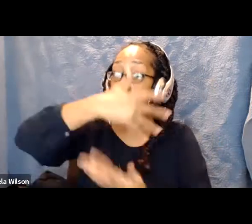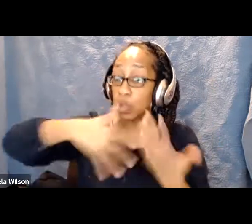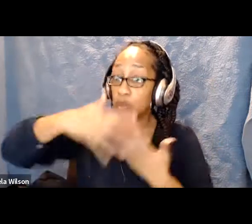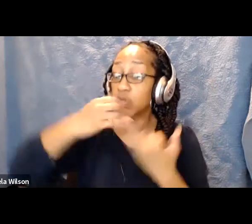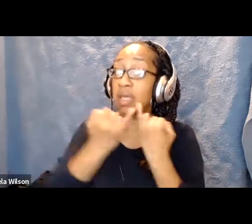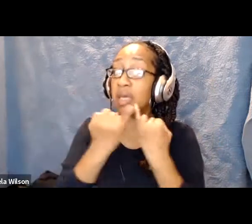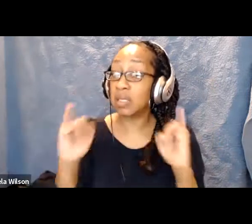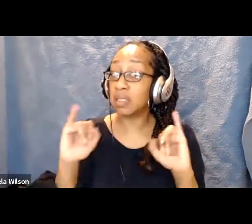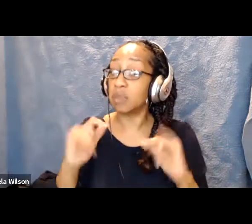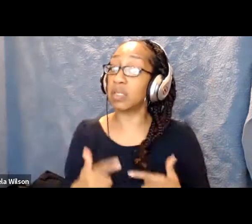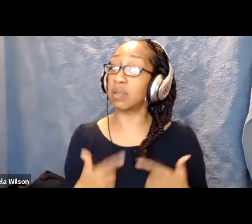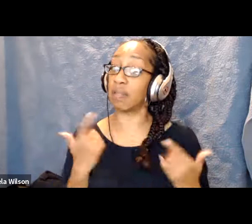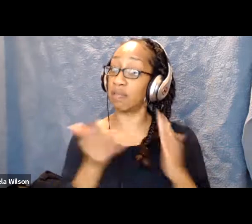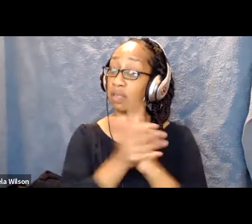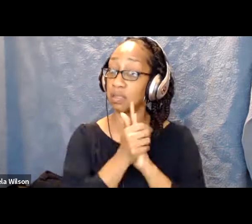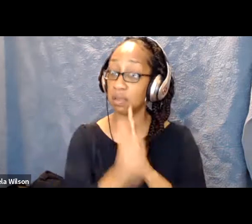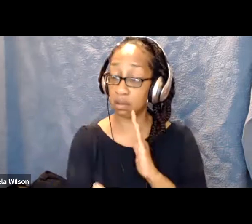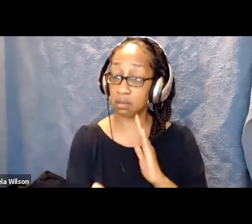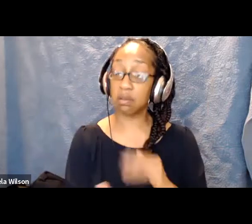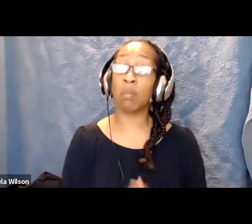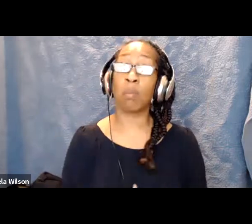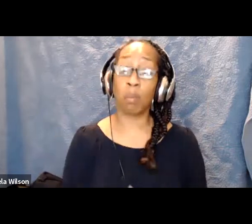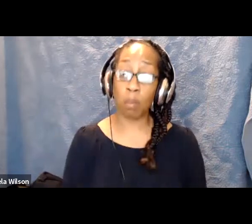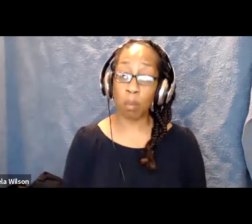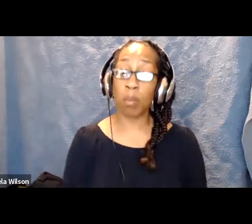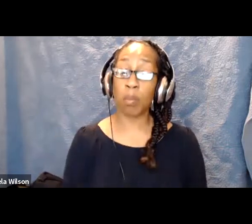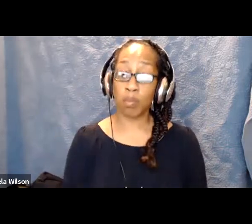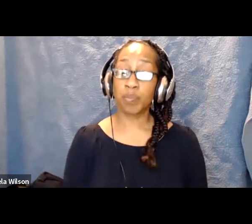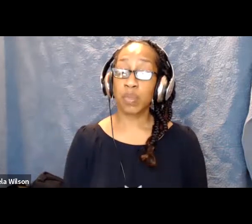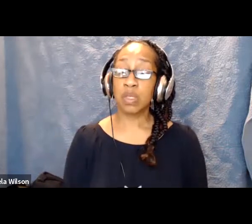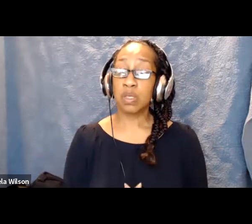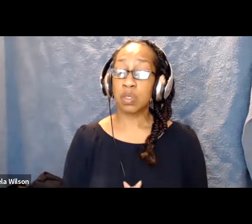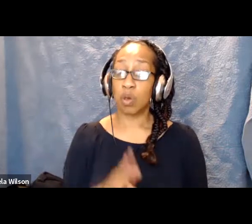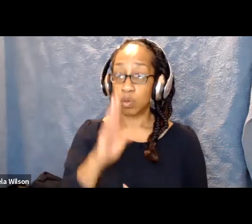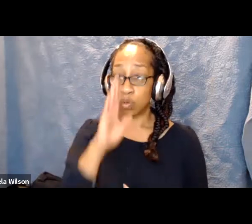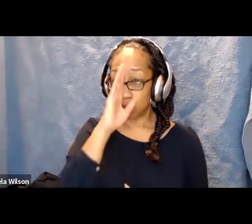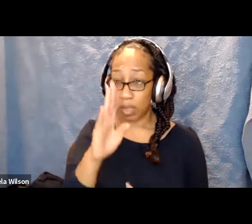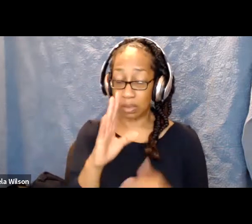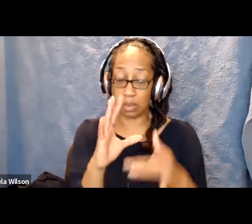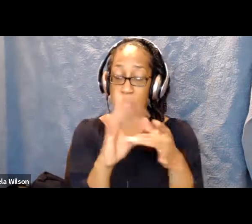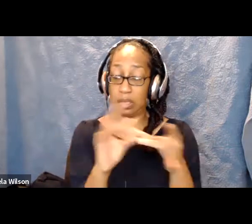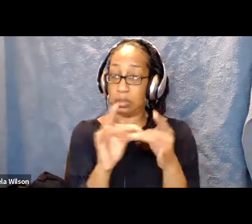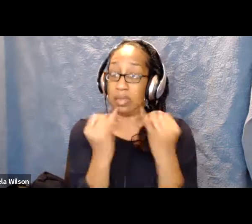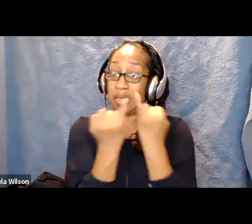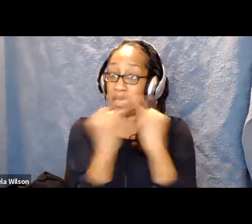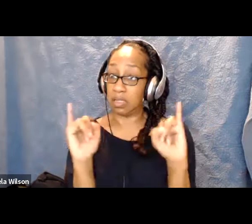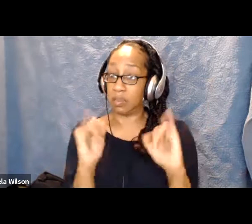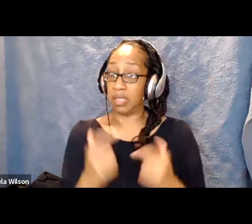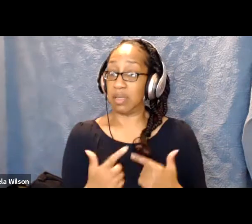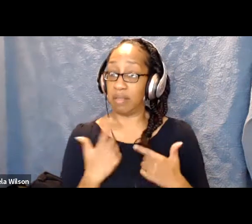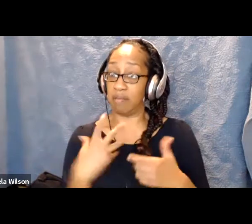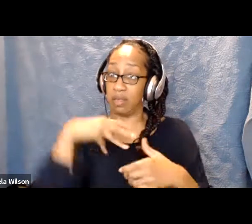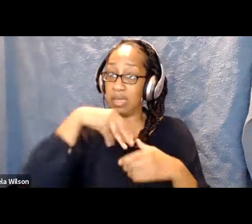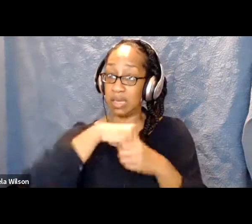living skills. So there you hear mentioned, direct mention of independent living within the types